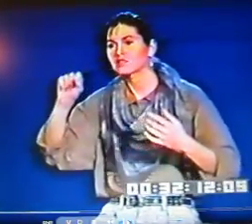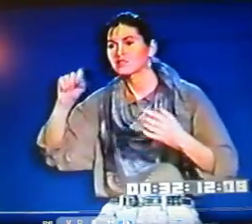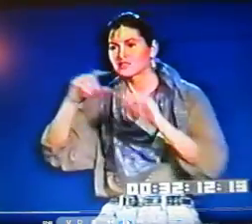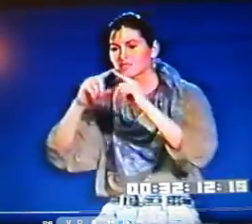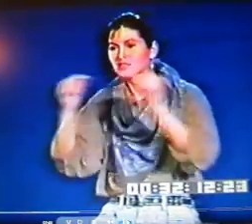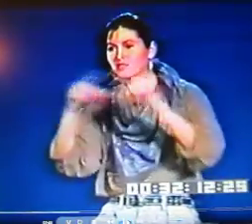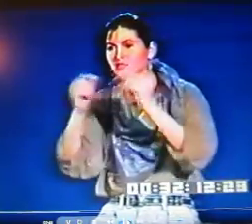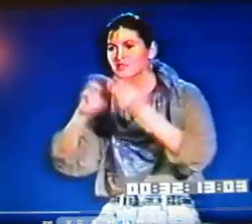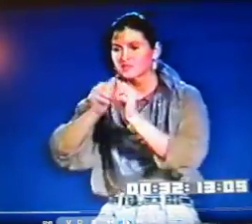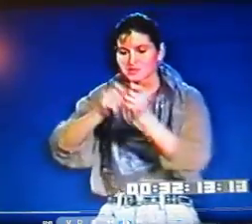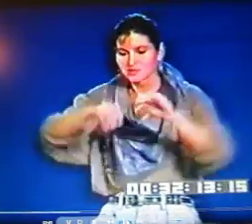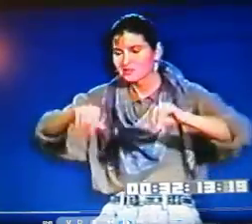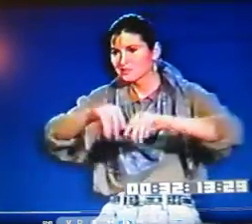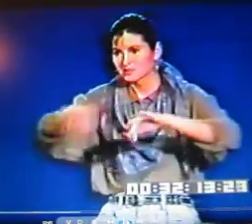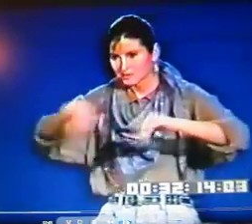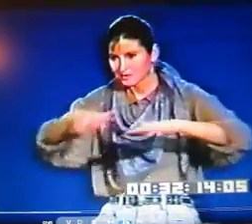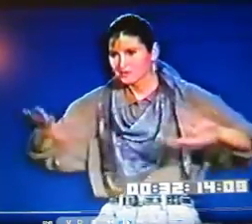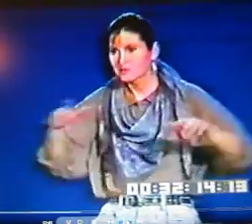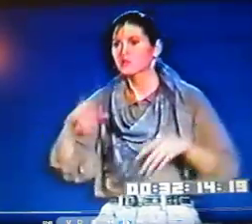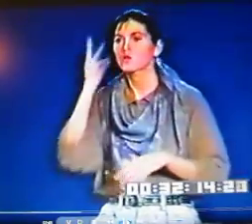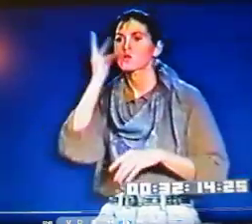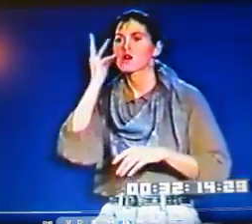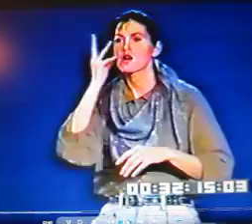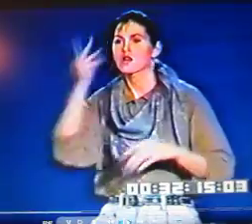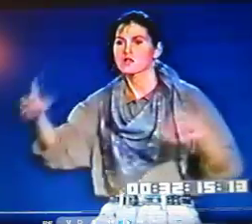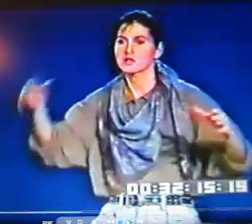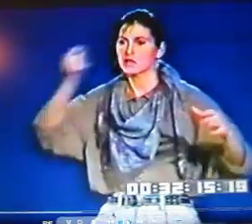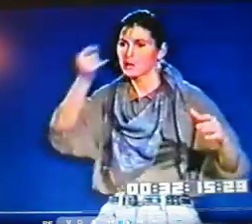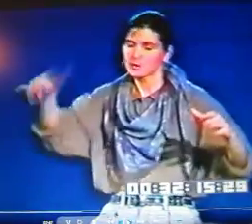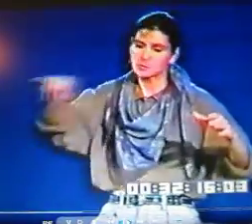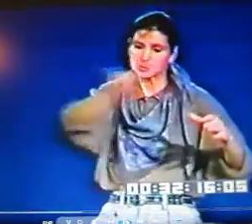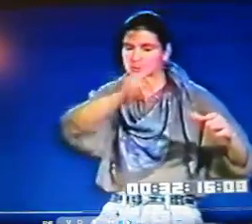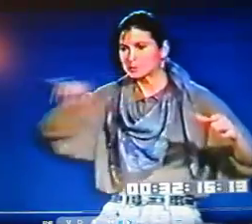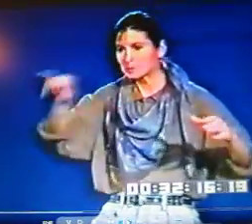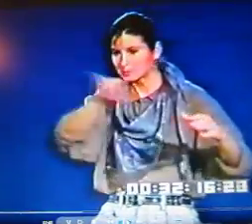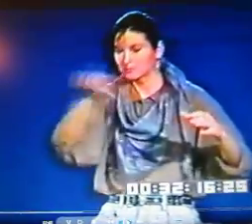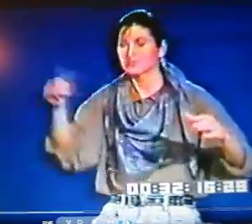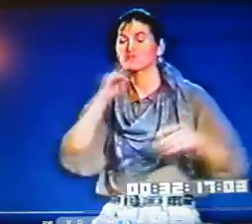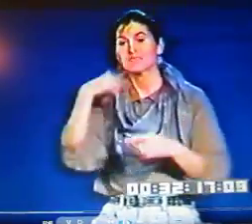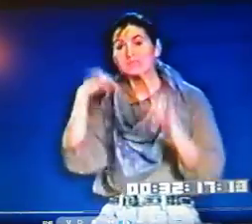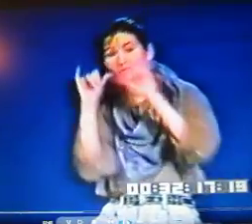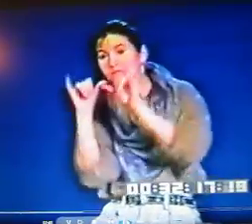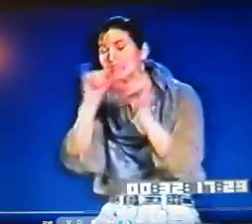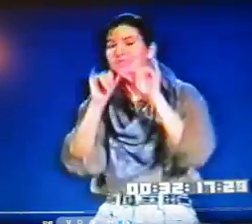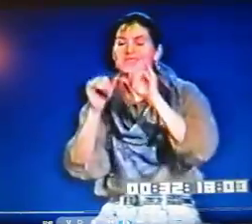and some spices. The basil leaves we're going to sprinkle and pour the wine on.